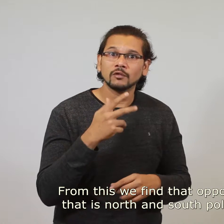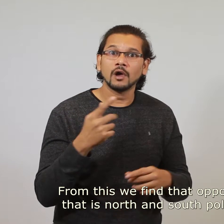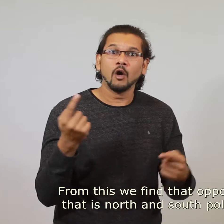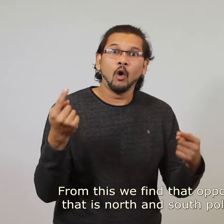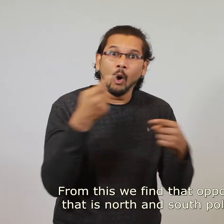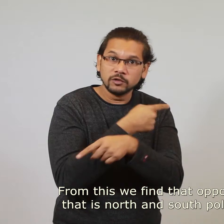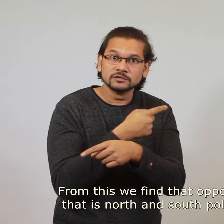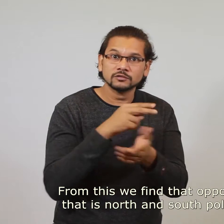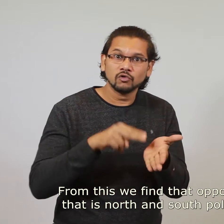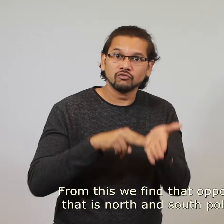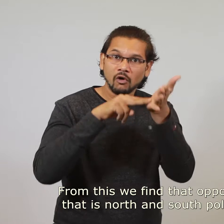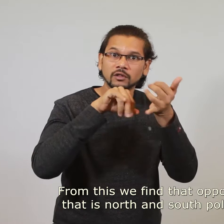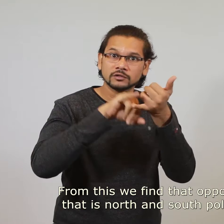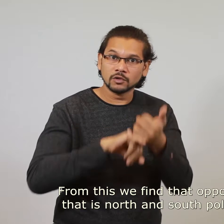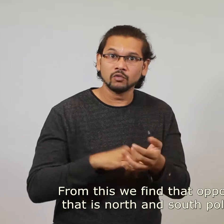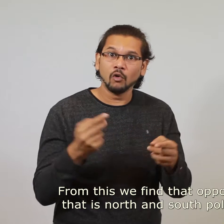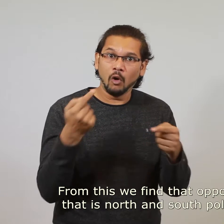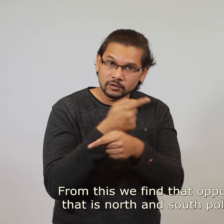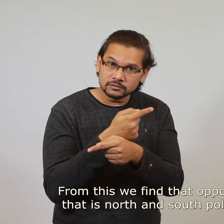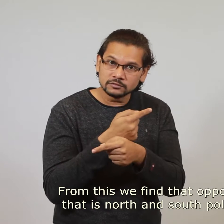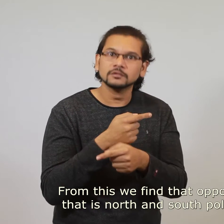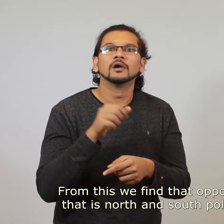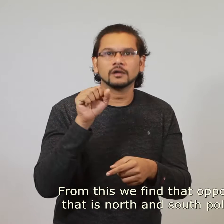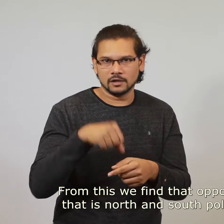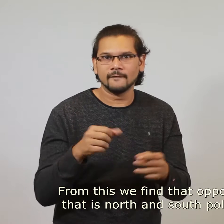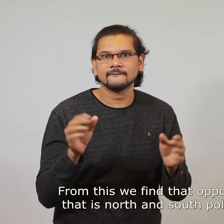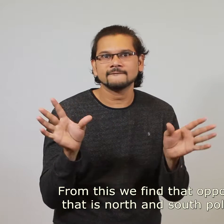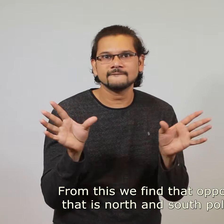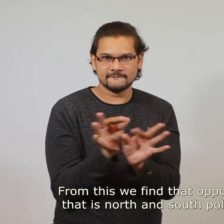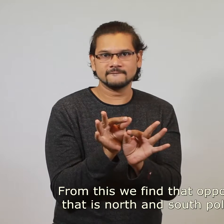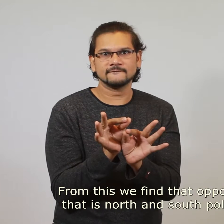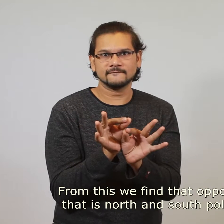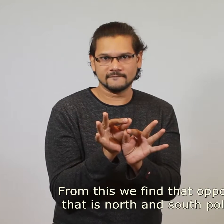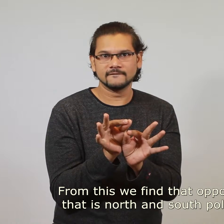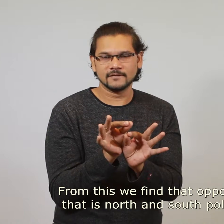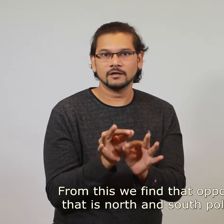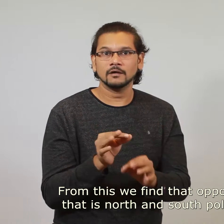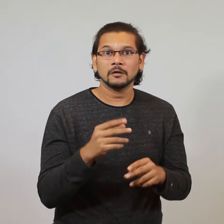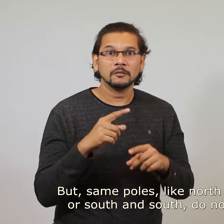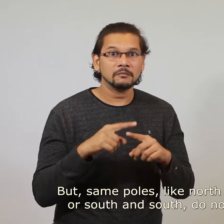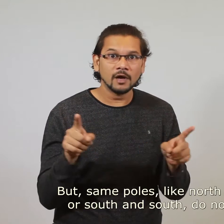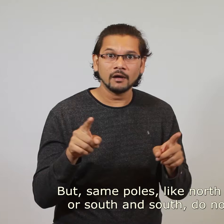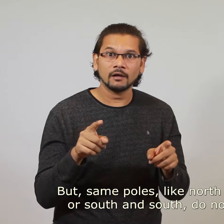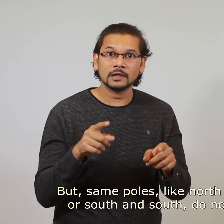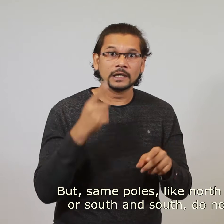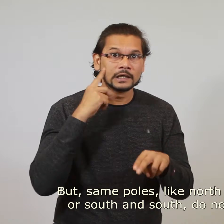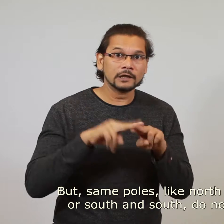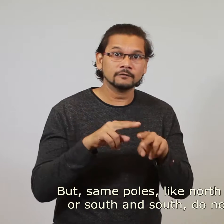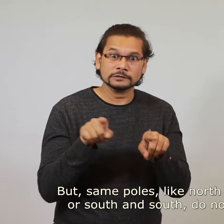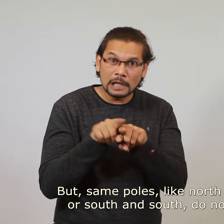From this we find that opposite poles, that is north and south pole, attract. But same